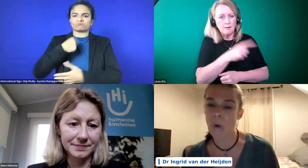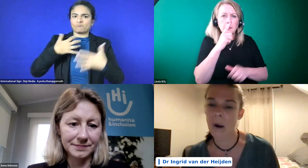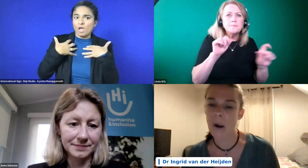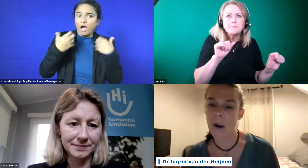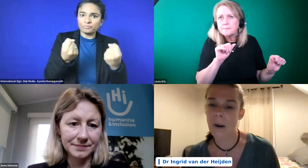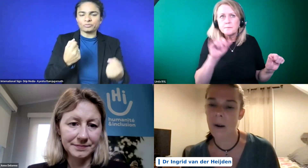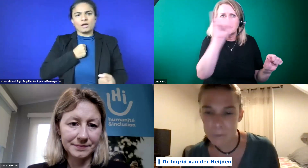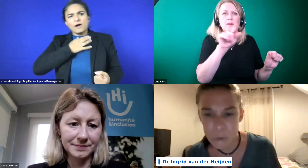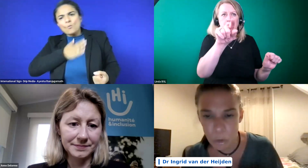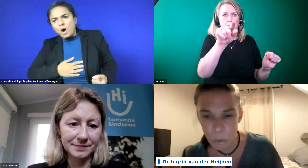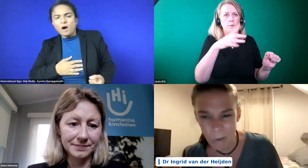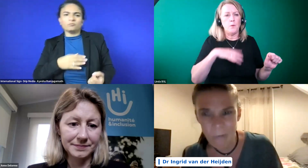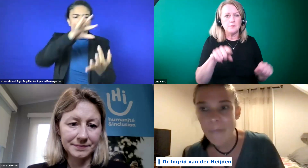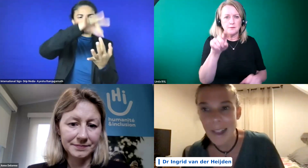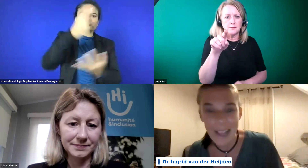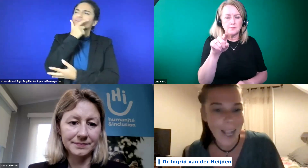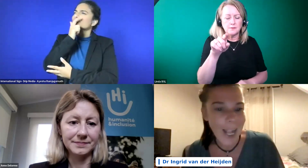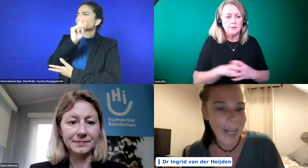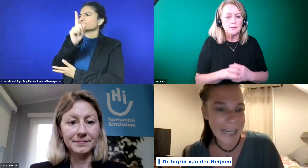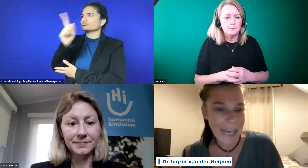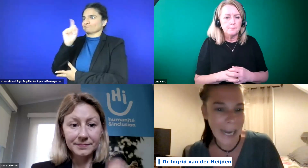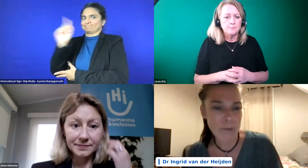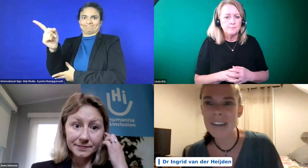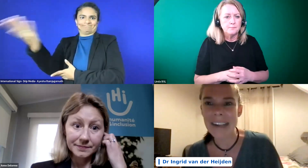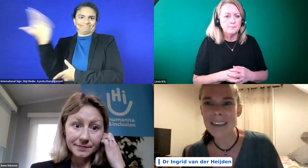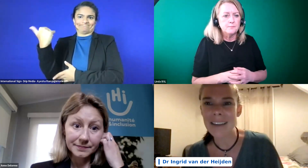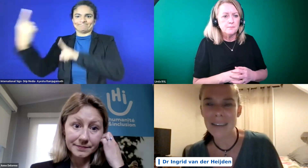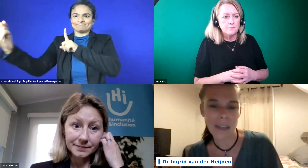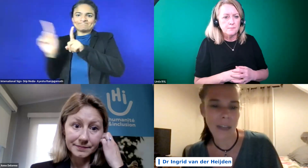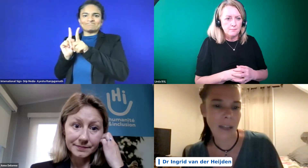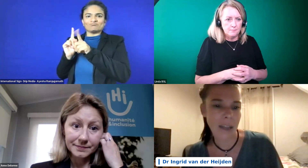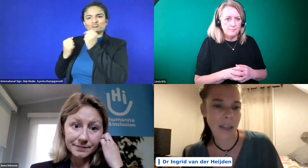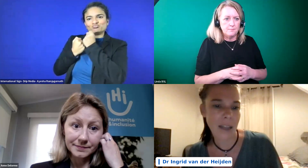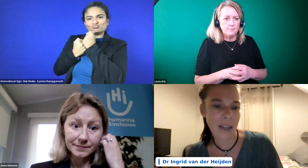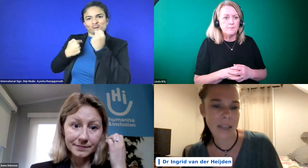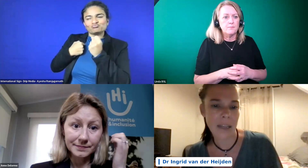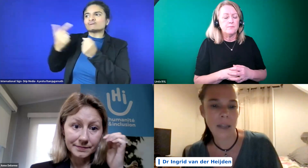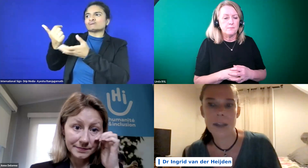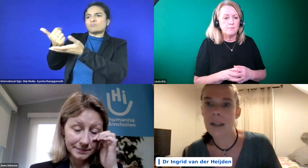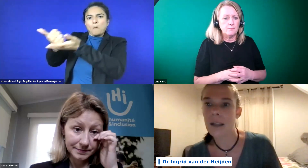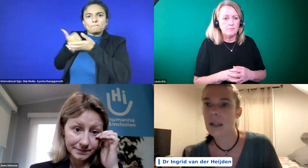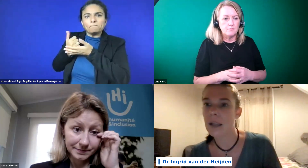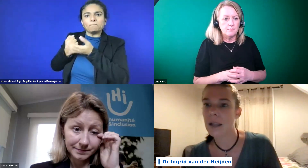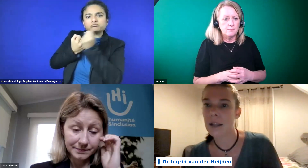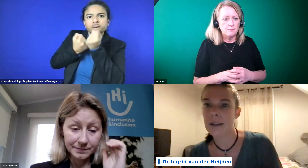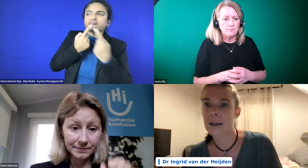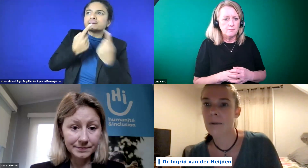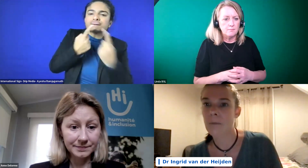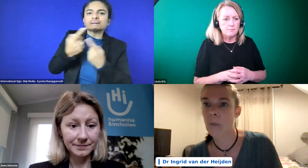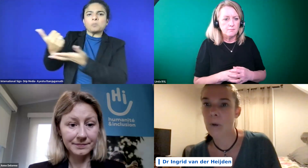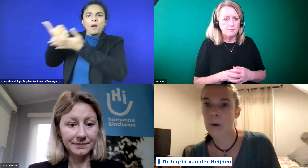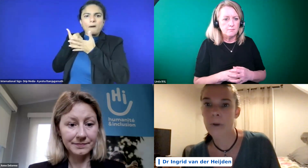or tool. It can help strengthen. Okay, I found this on the web